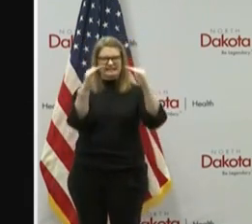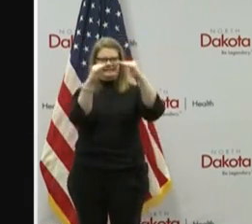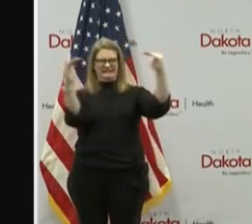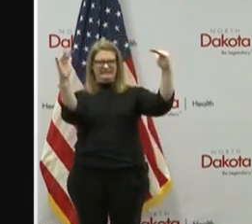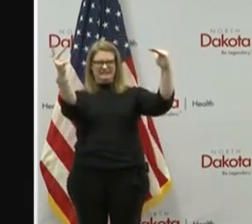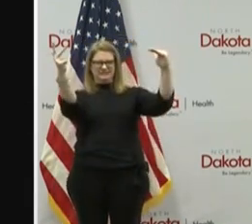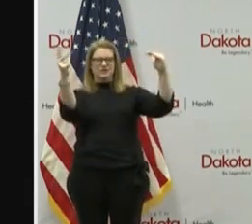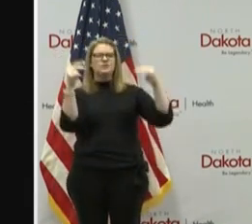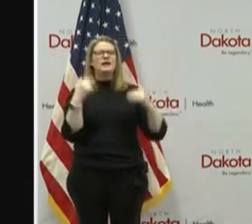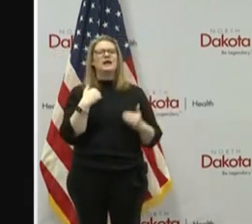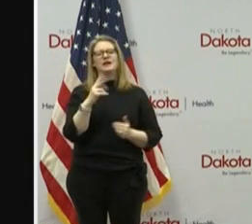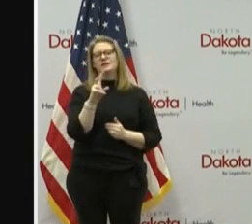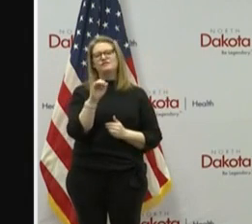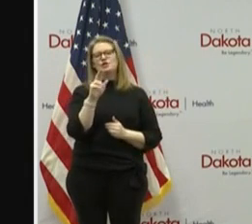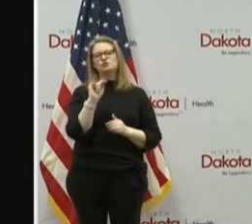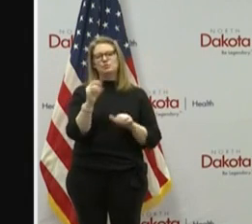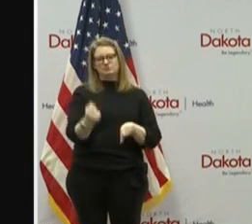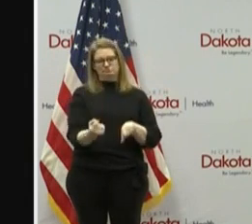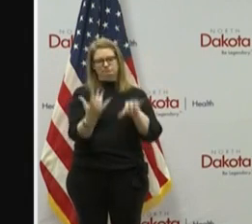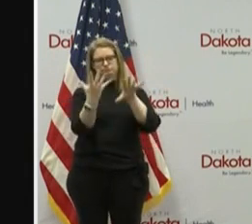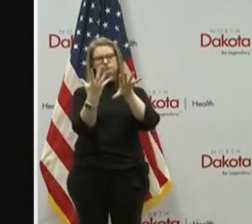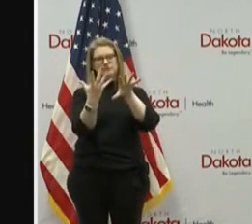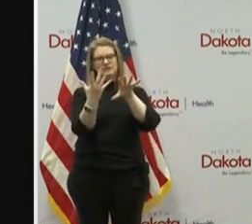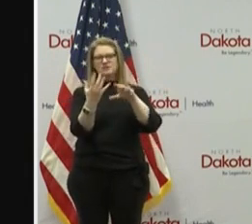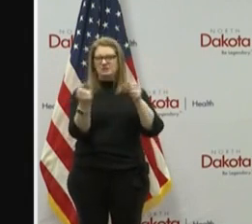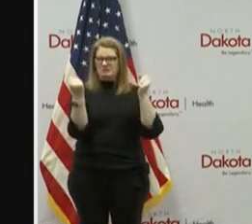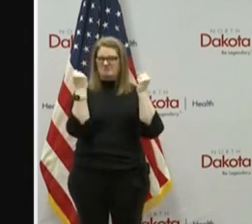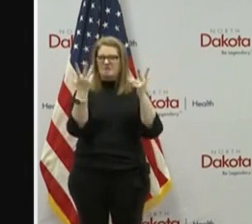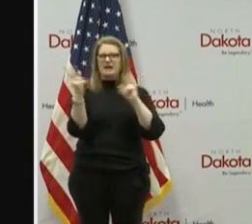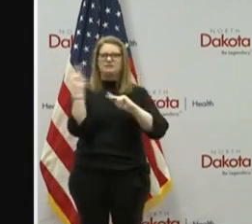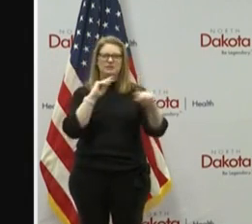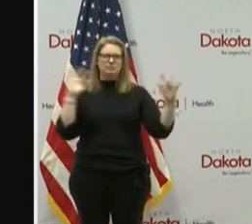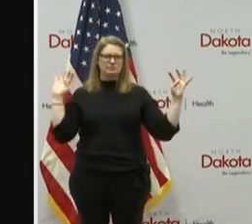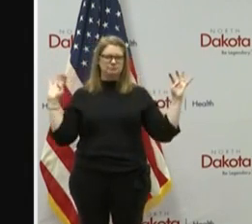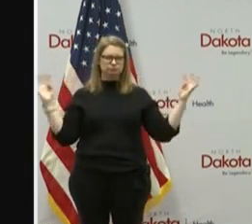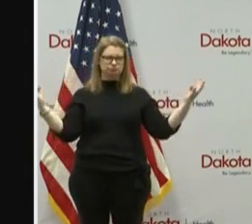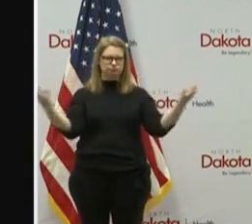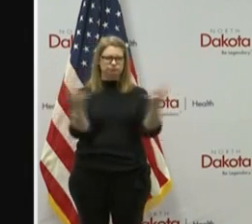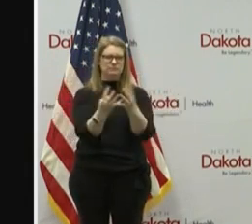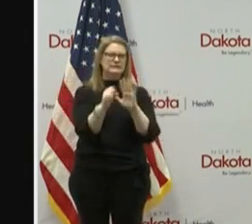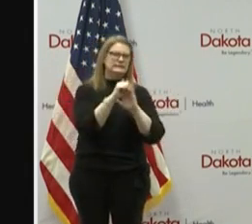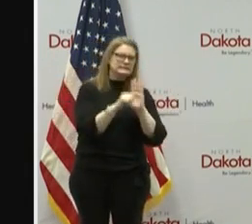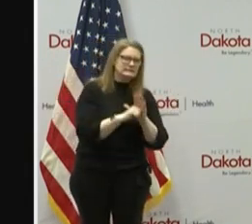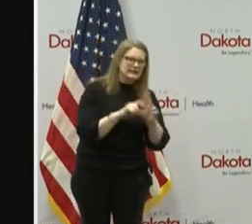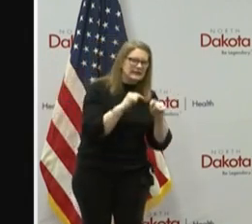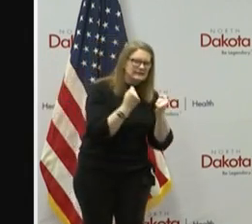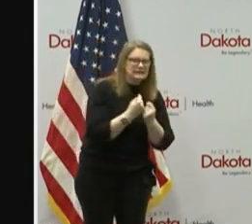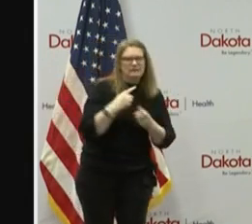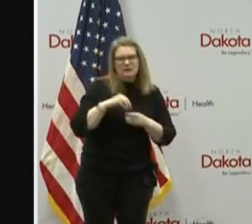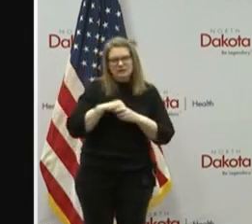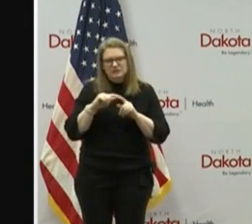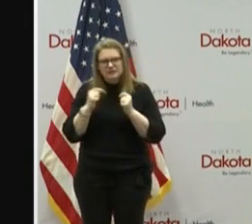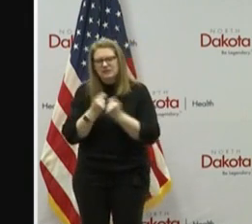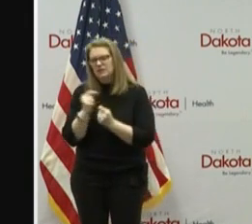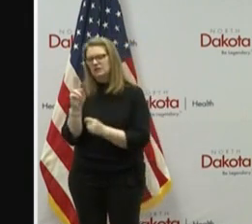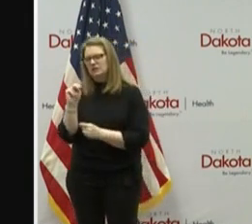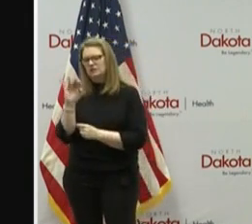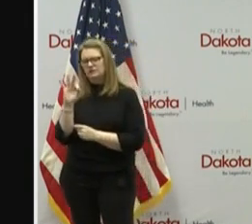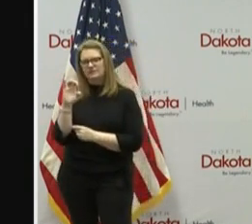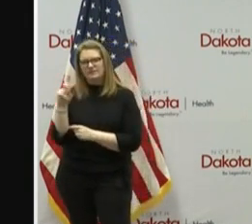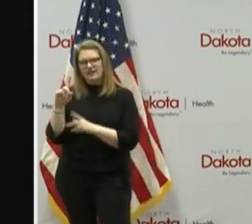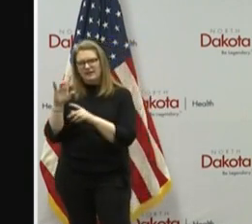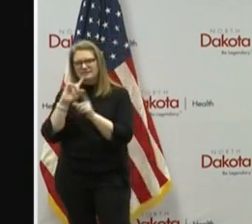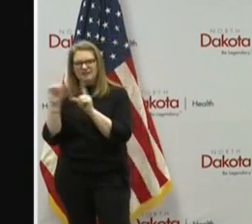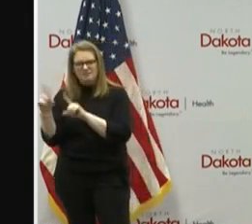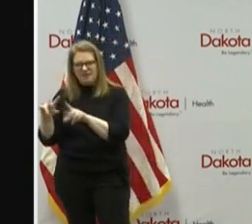virtual meetings with a large group of people, including our internal team, the state team, the Unified Command team, the National